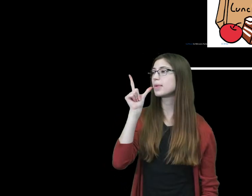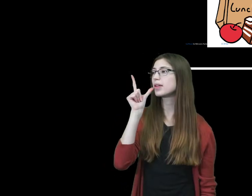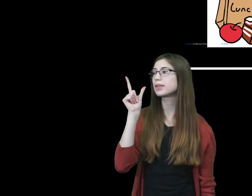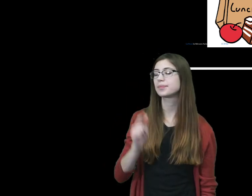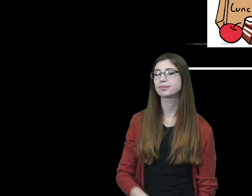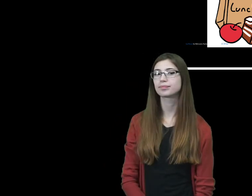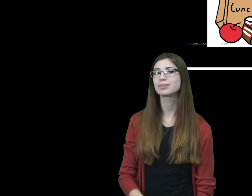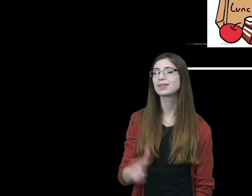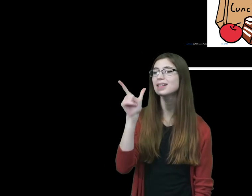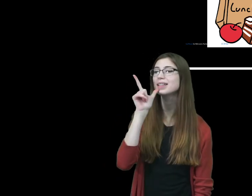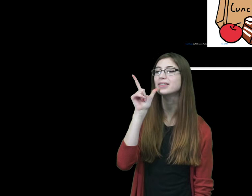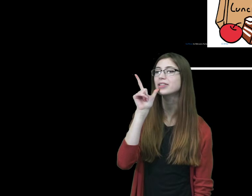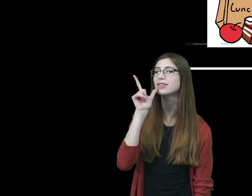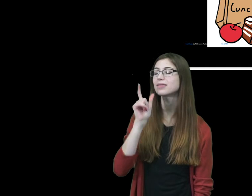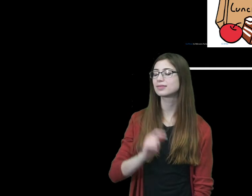mouth. Lunch.